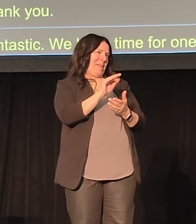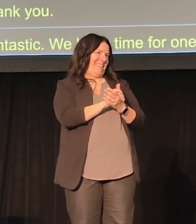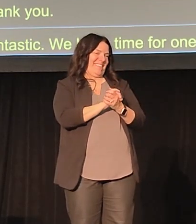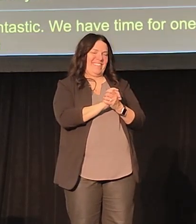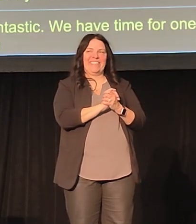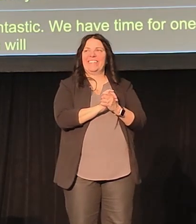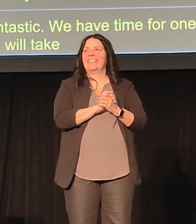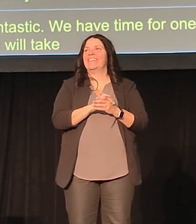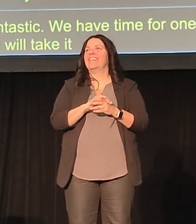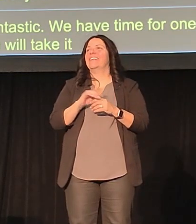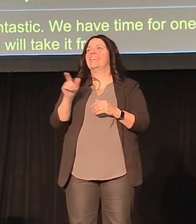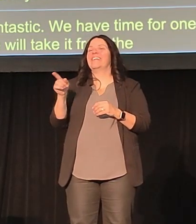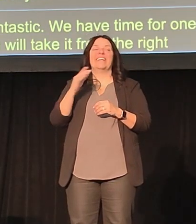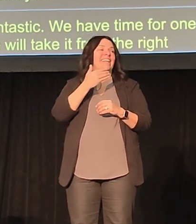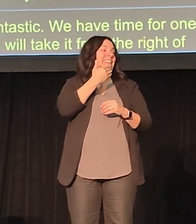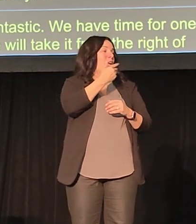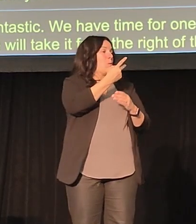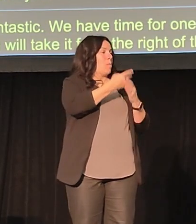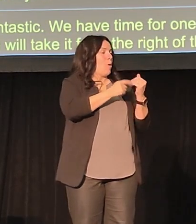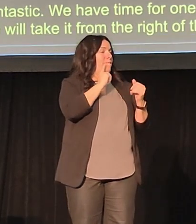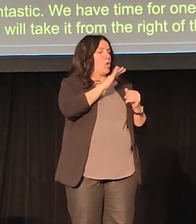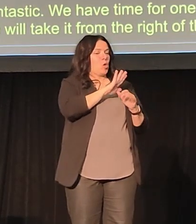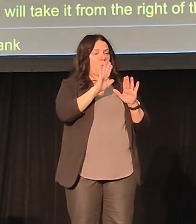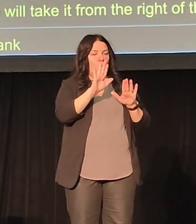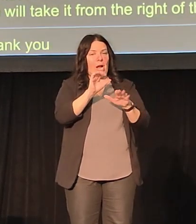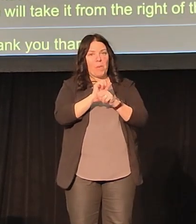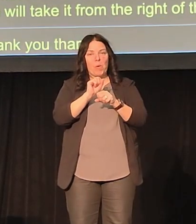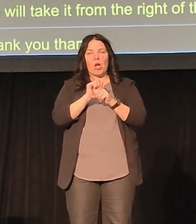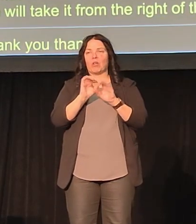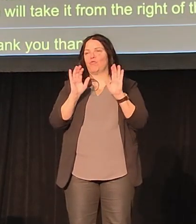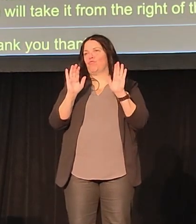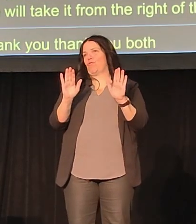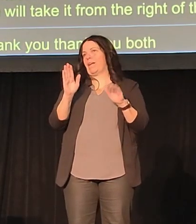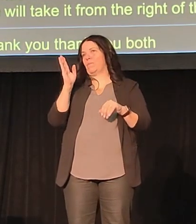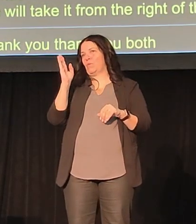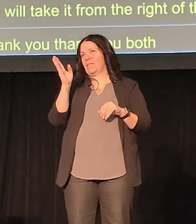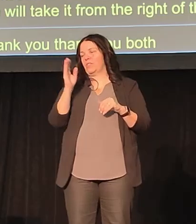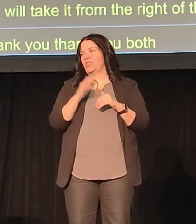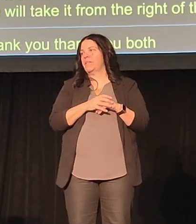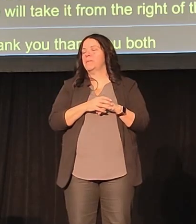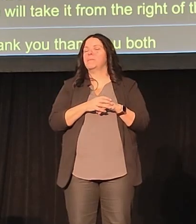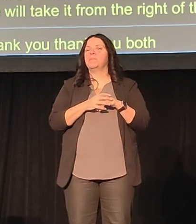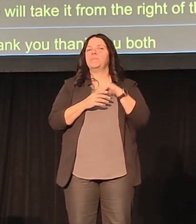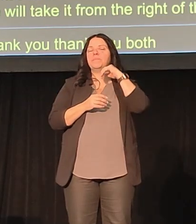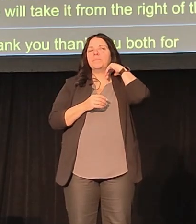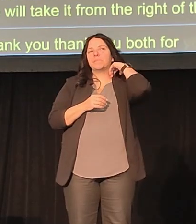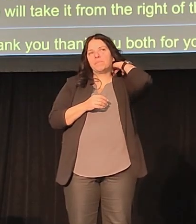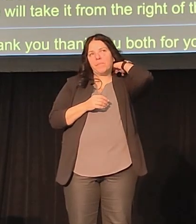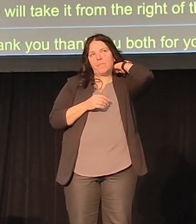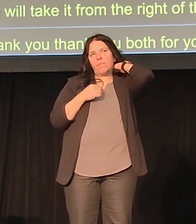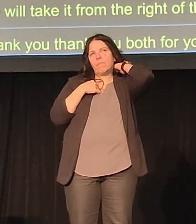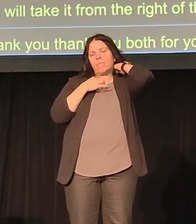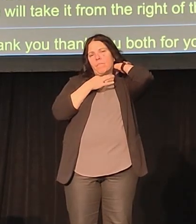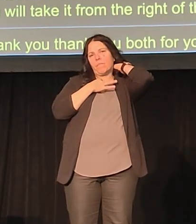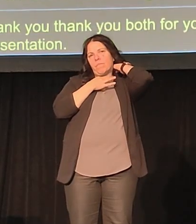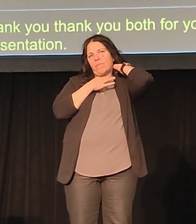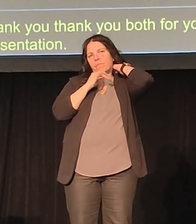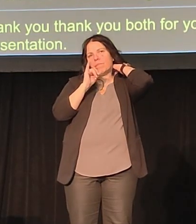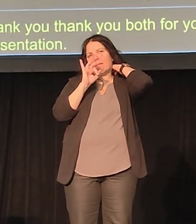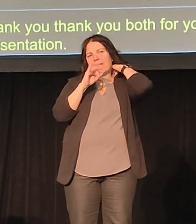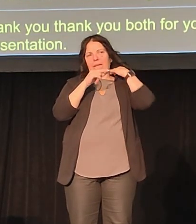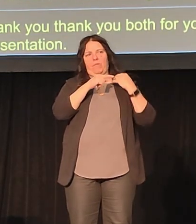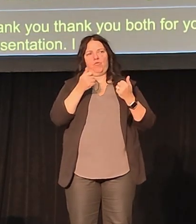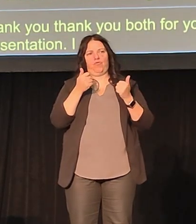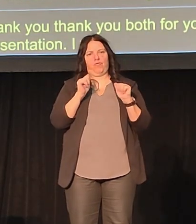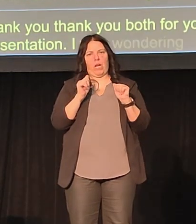thank you both for the great work and the presentation. I was wondering if you tried or have